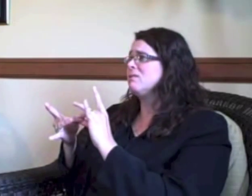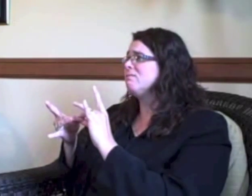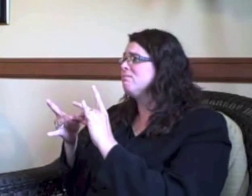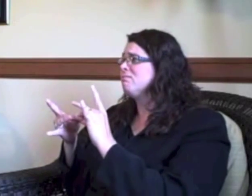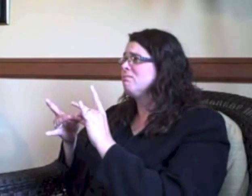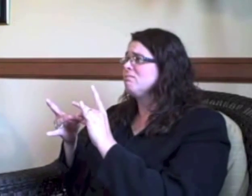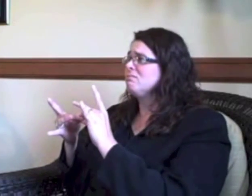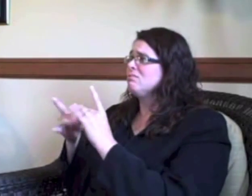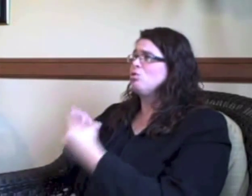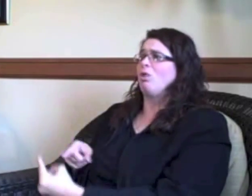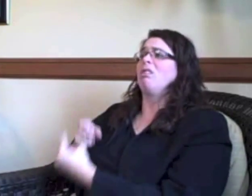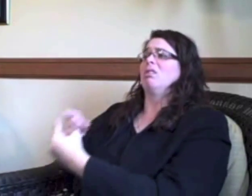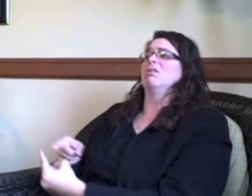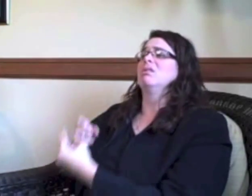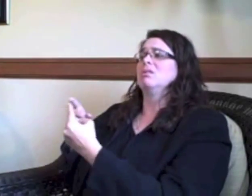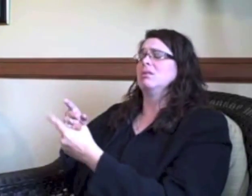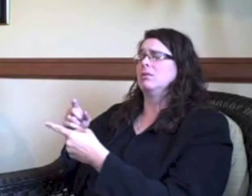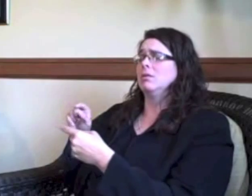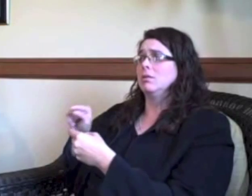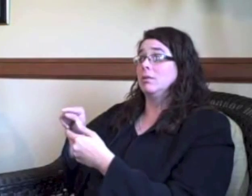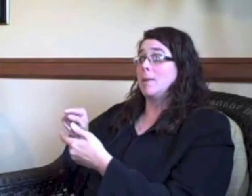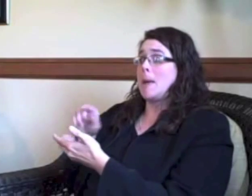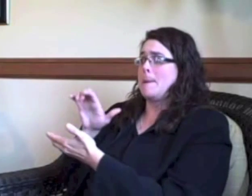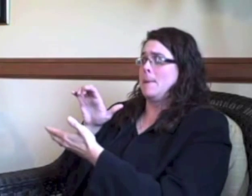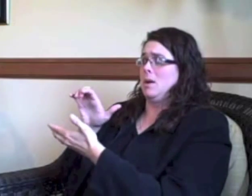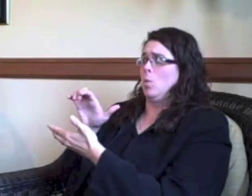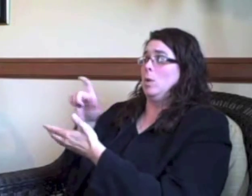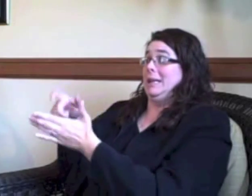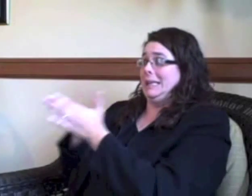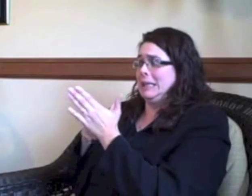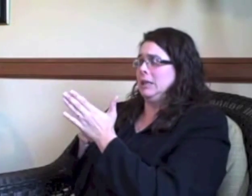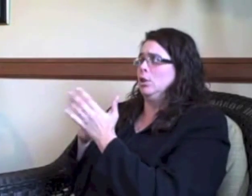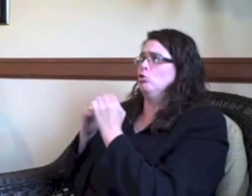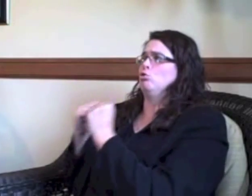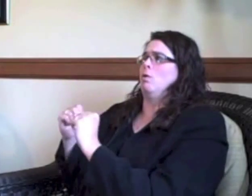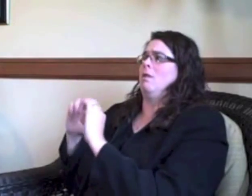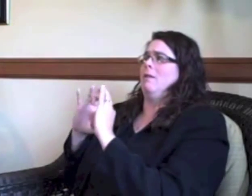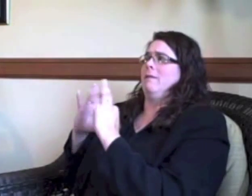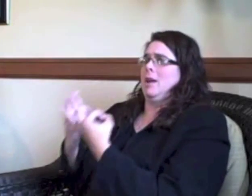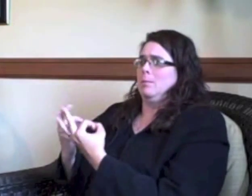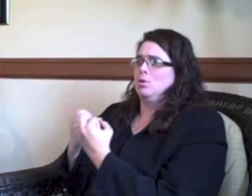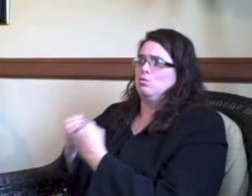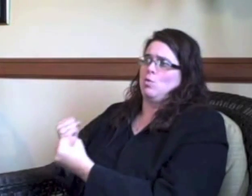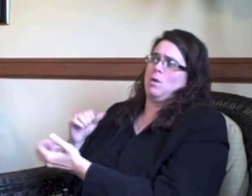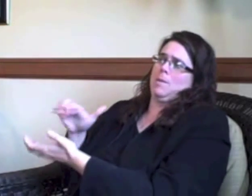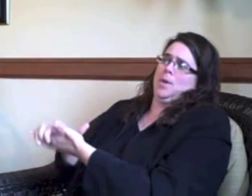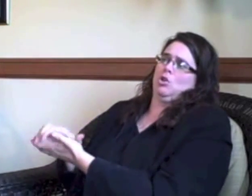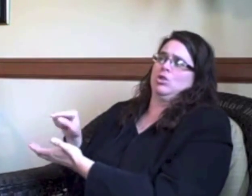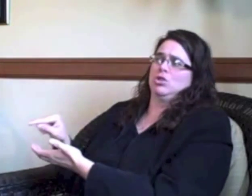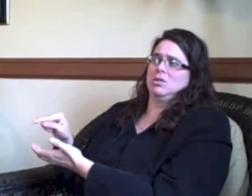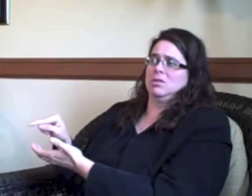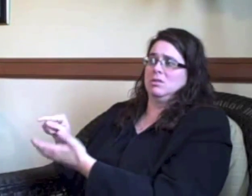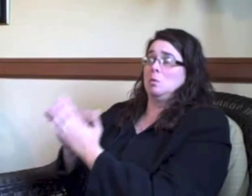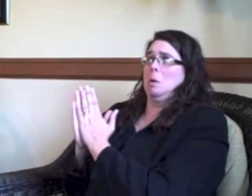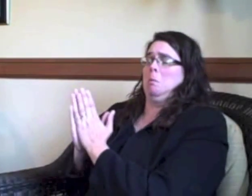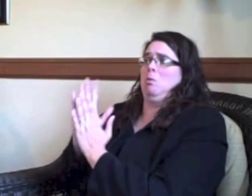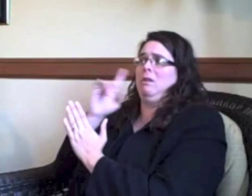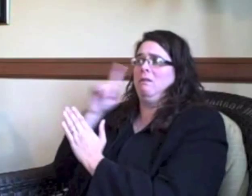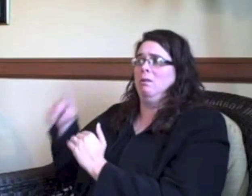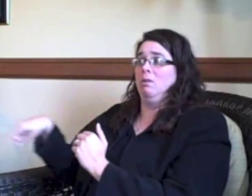dissolving, relationships are in strife. And I know that families have to stay